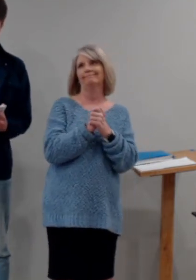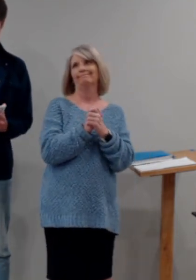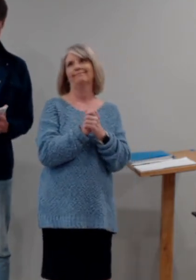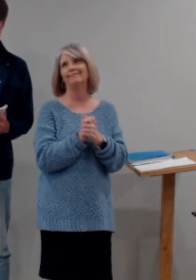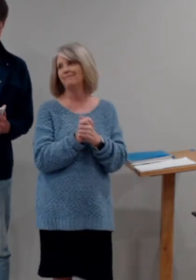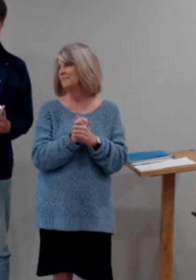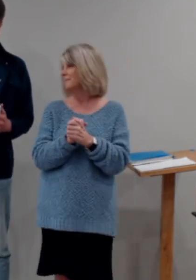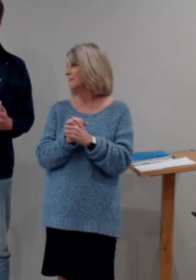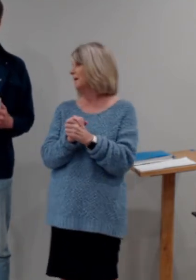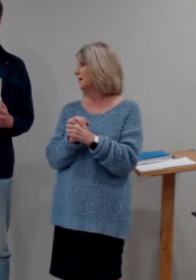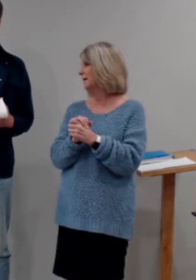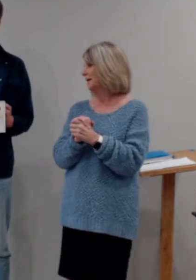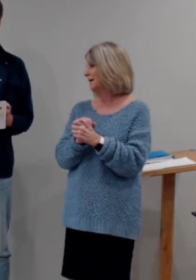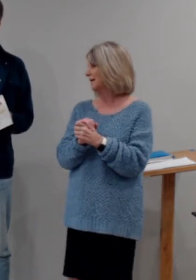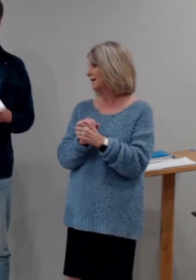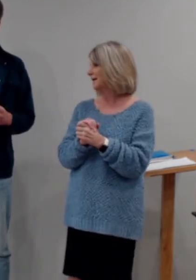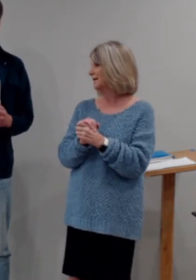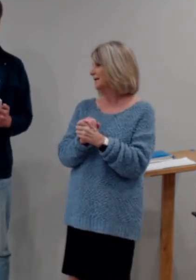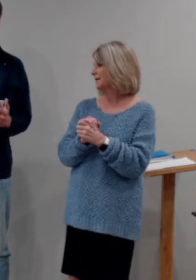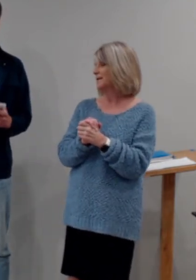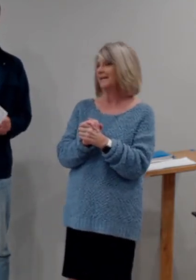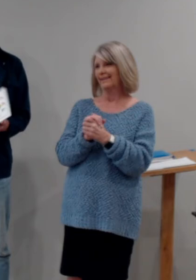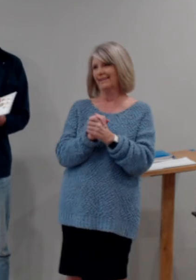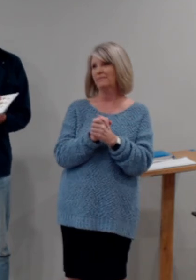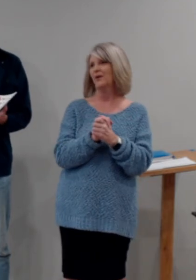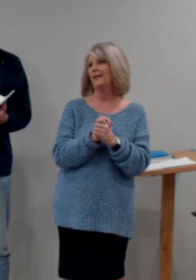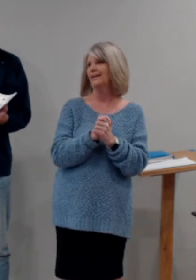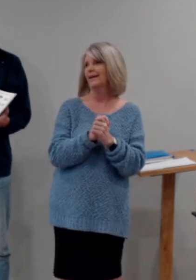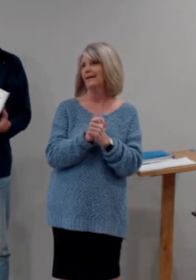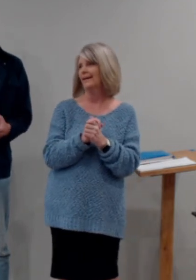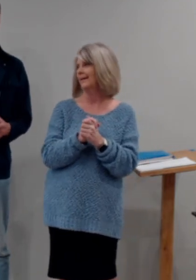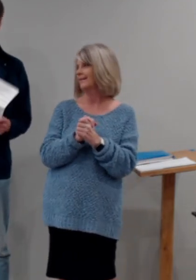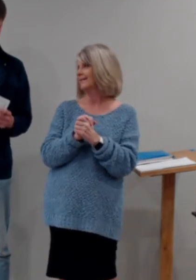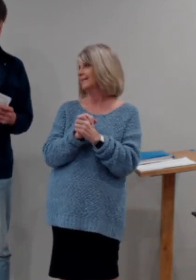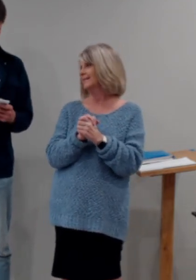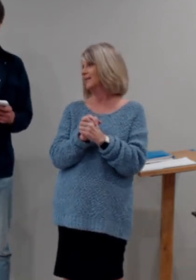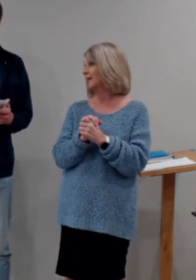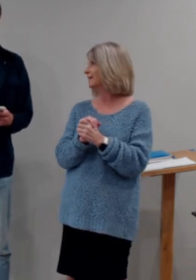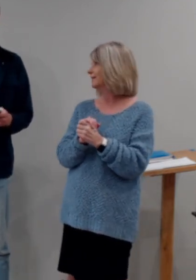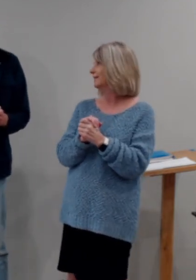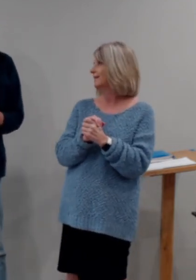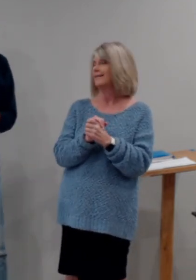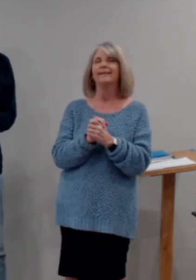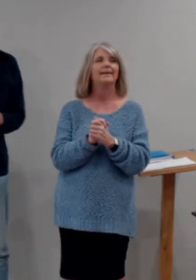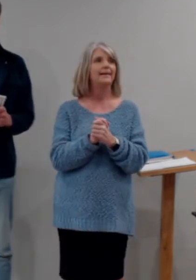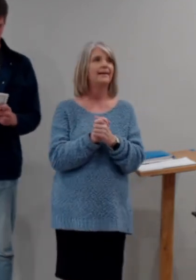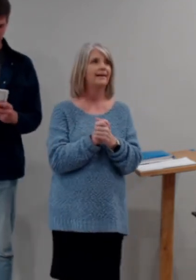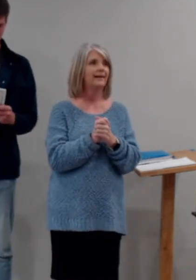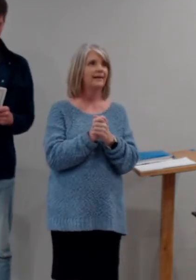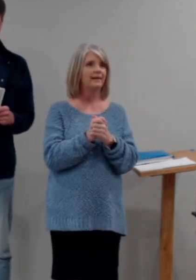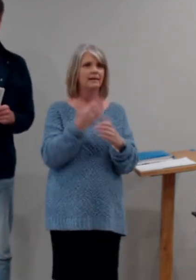Okay, flip to the next one. Oh, wrong way. I'm sorry. Okay. Bad wrong.